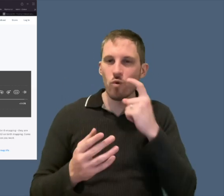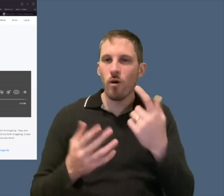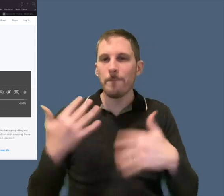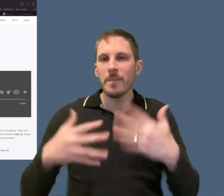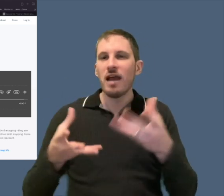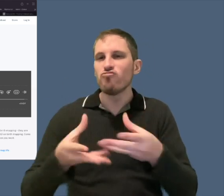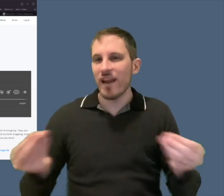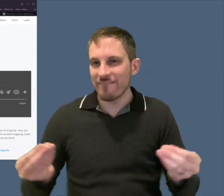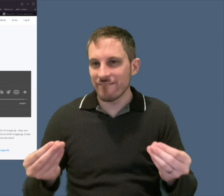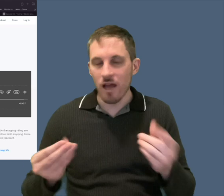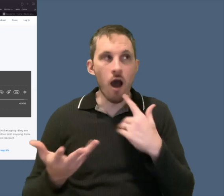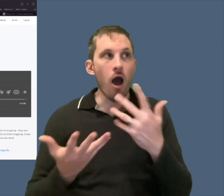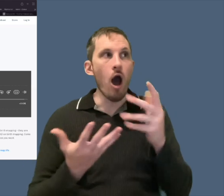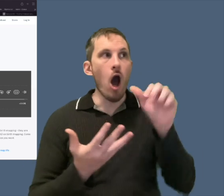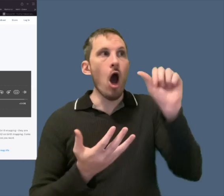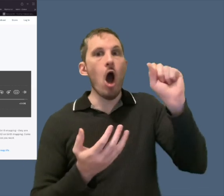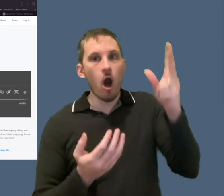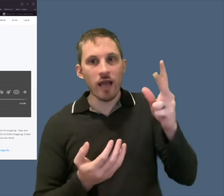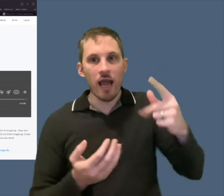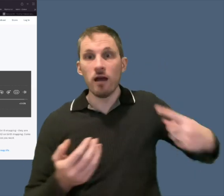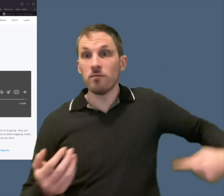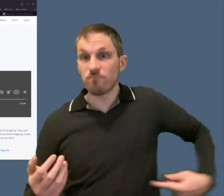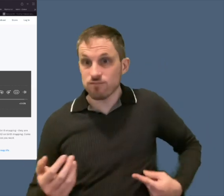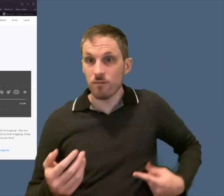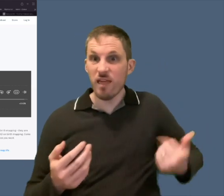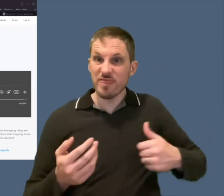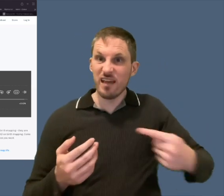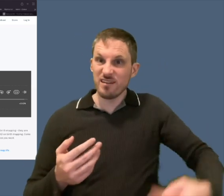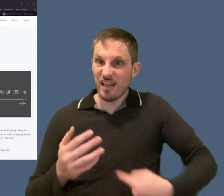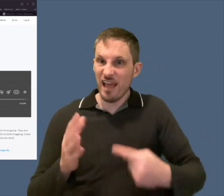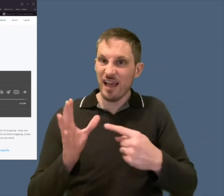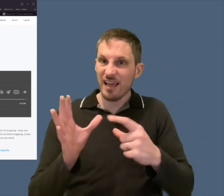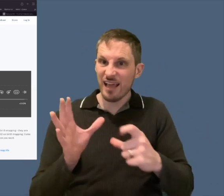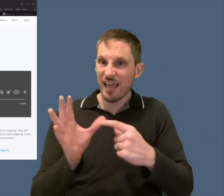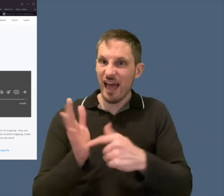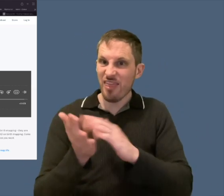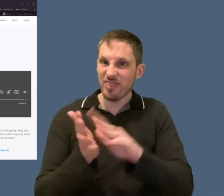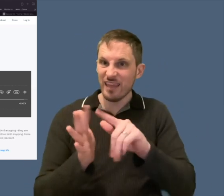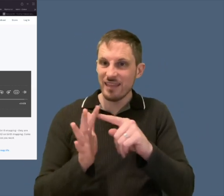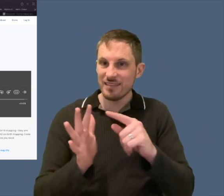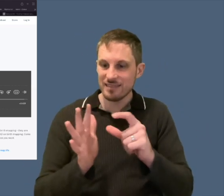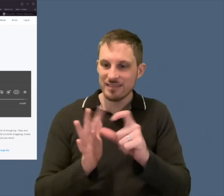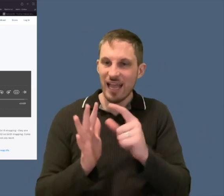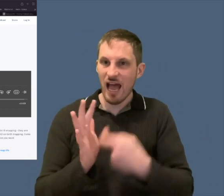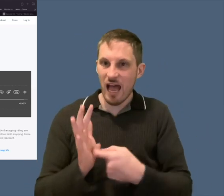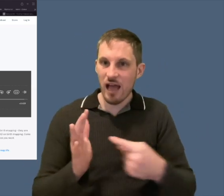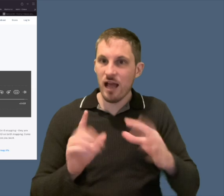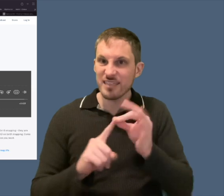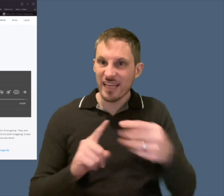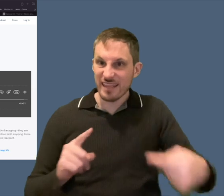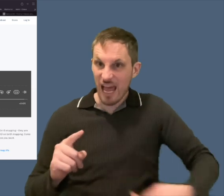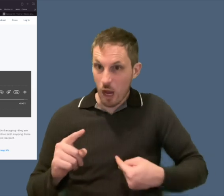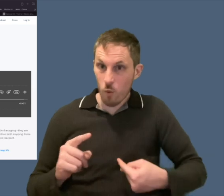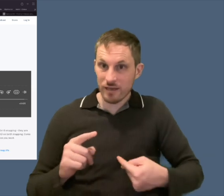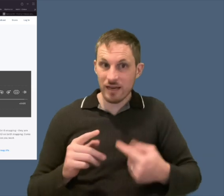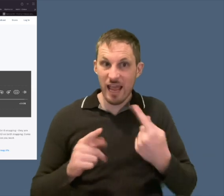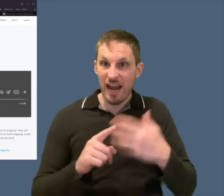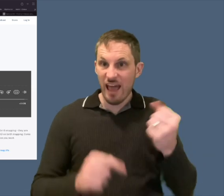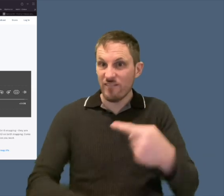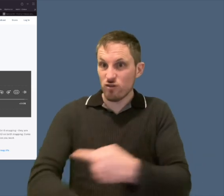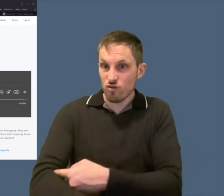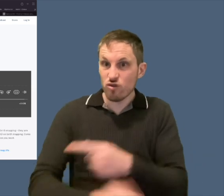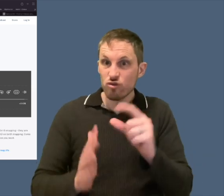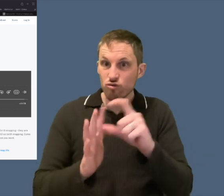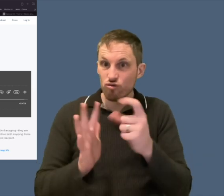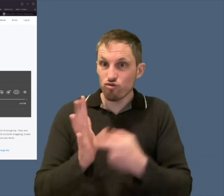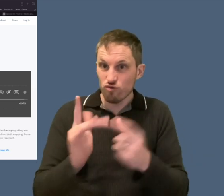the epidural is in, then the catheter goes in and they're like, what? And then there's a drip. And if they haven't already had Synto at this point, it's not